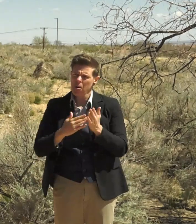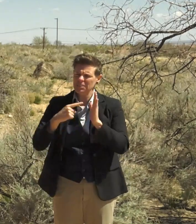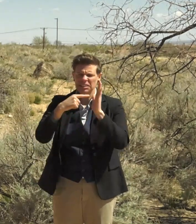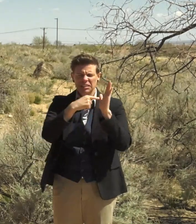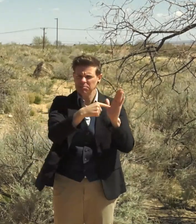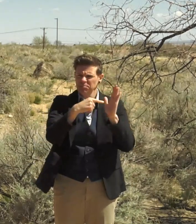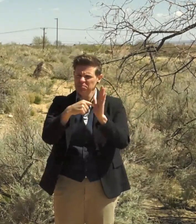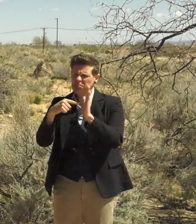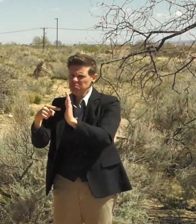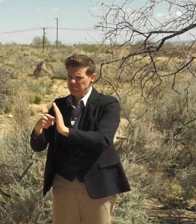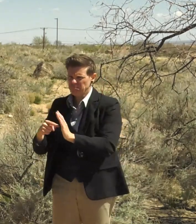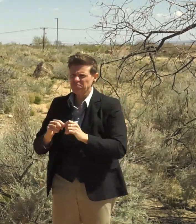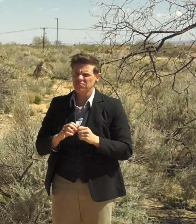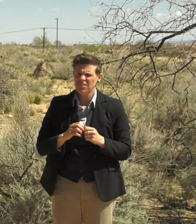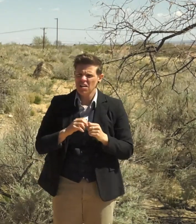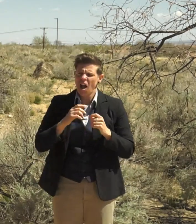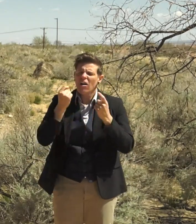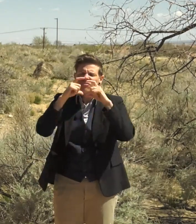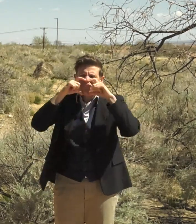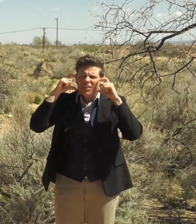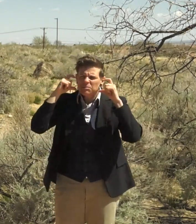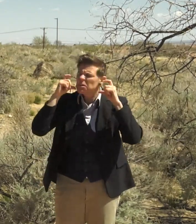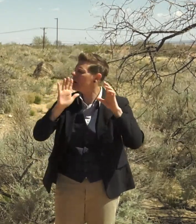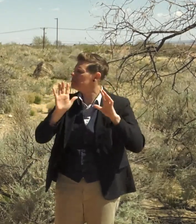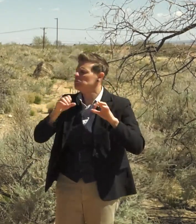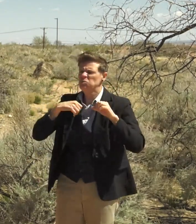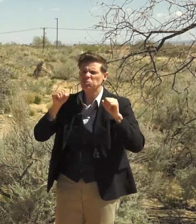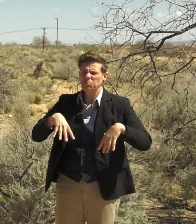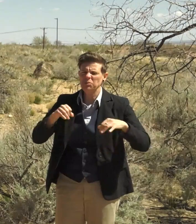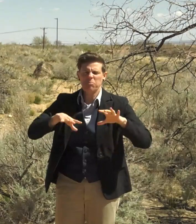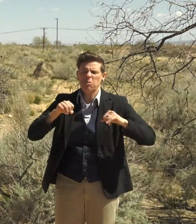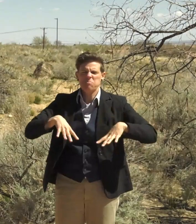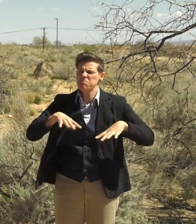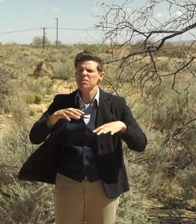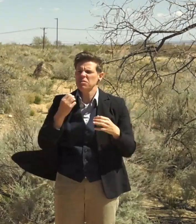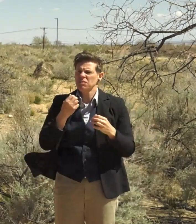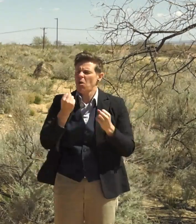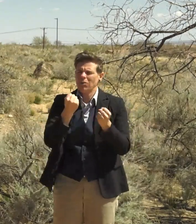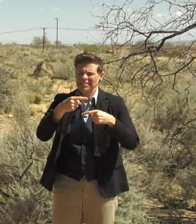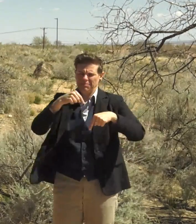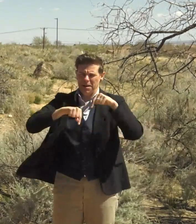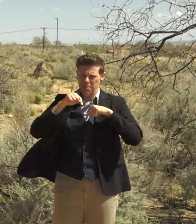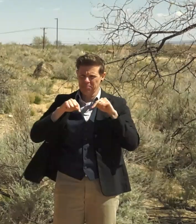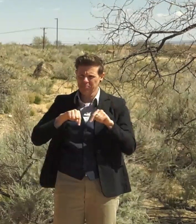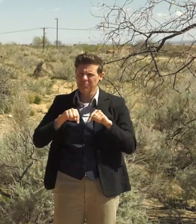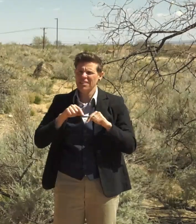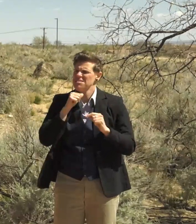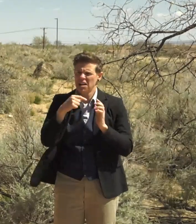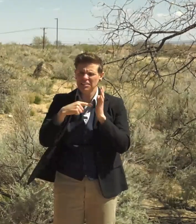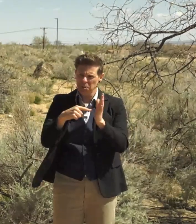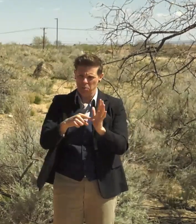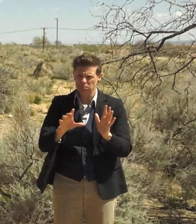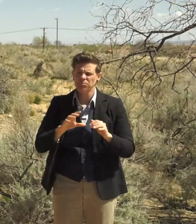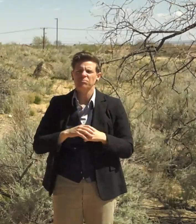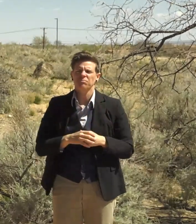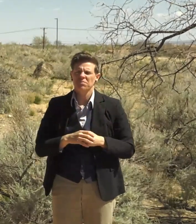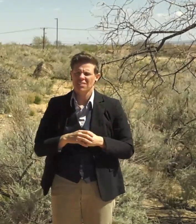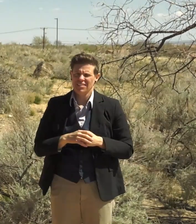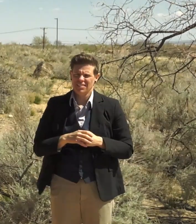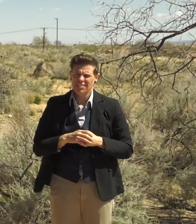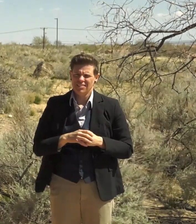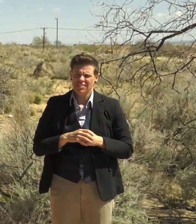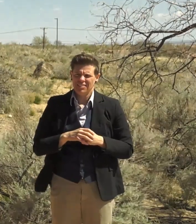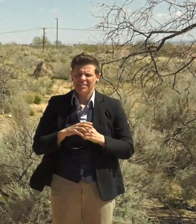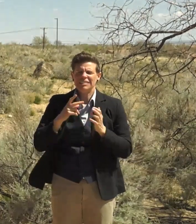do that. And so while Alicia comes up, so I'm gonna tell a story. This is a krama that's pronounced